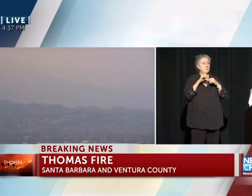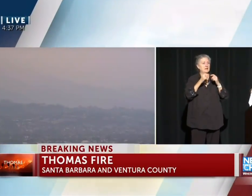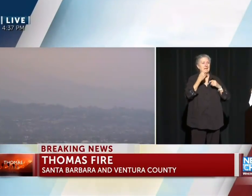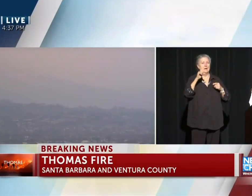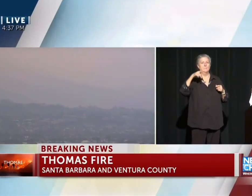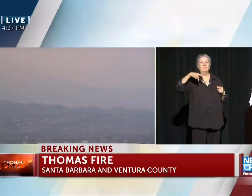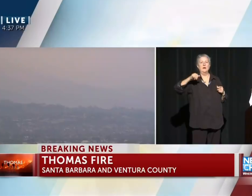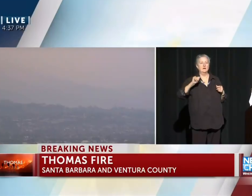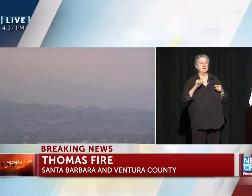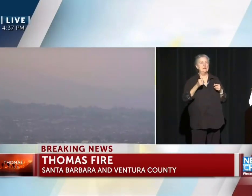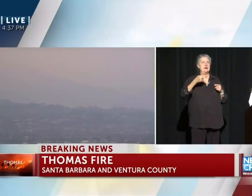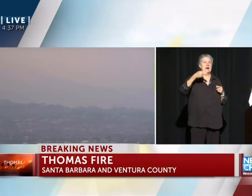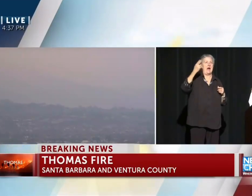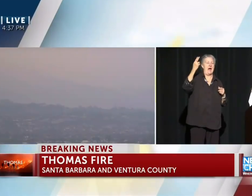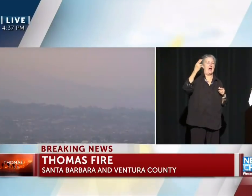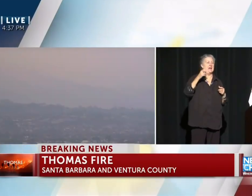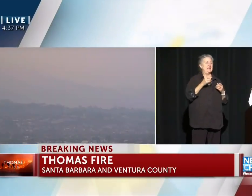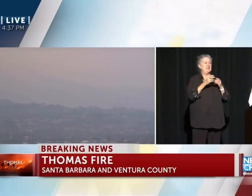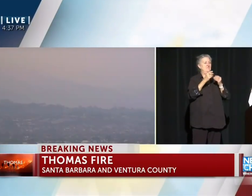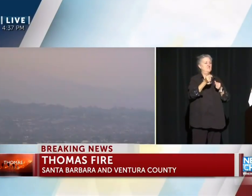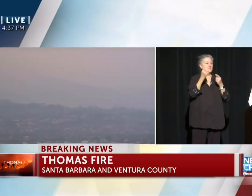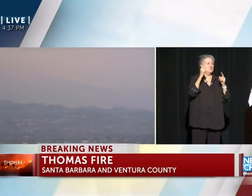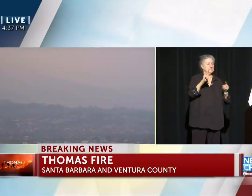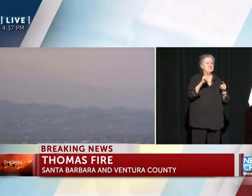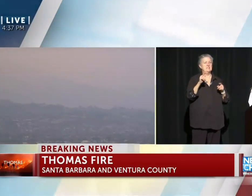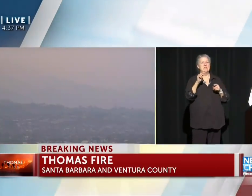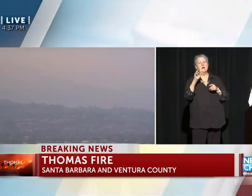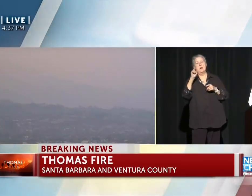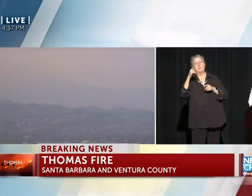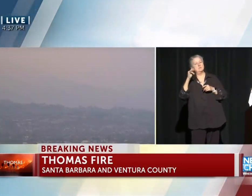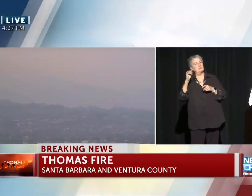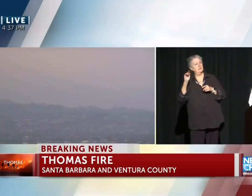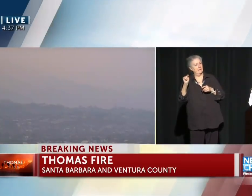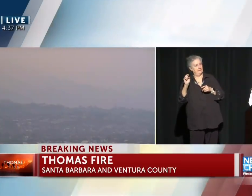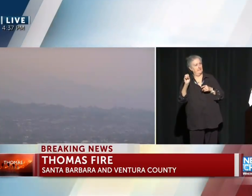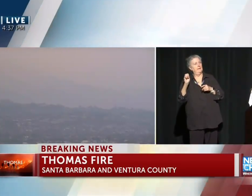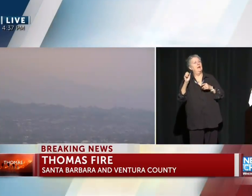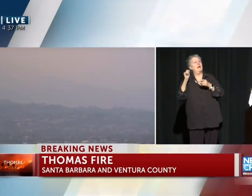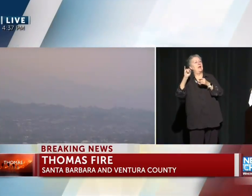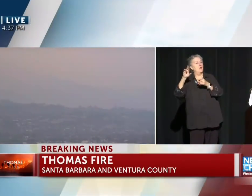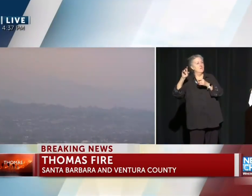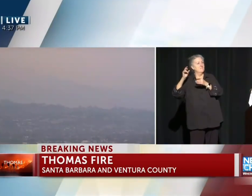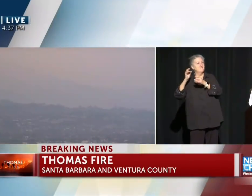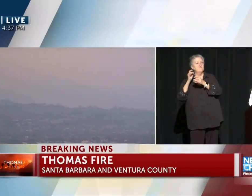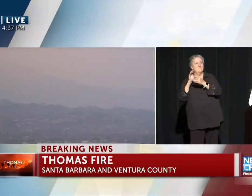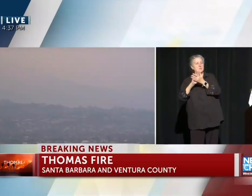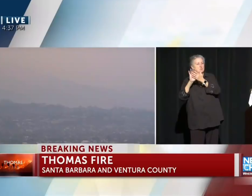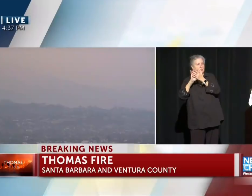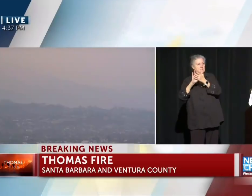are high efficiency particulate air filters. They filter out